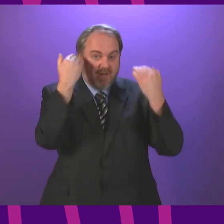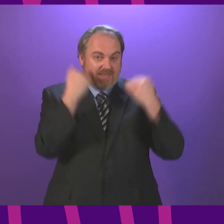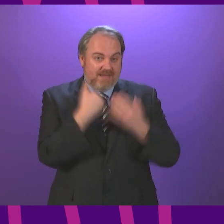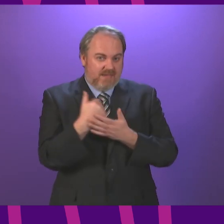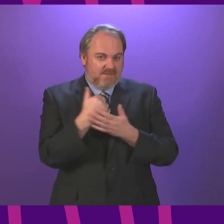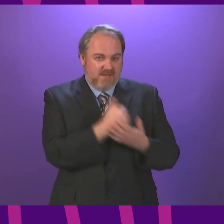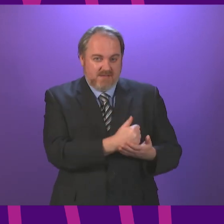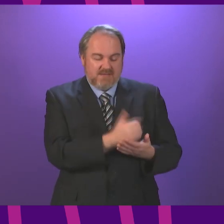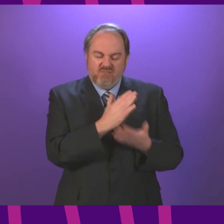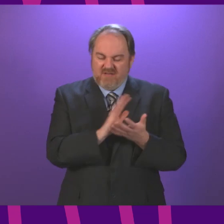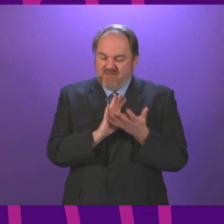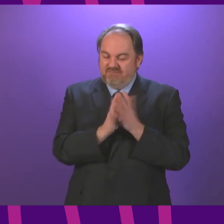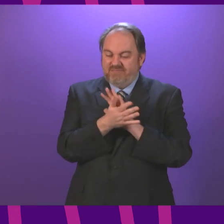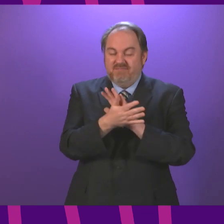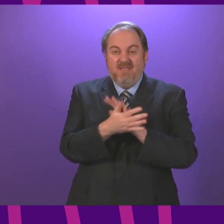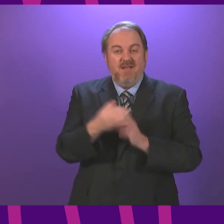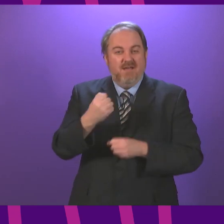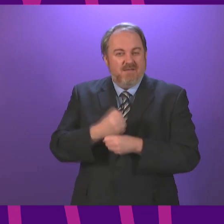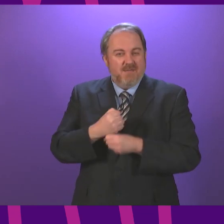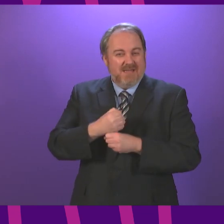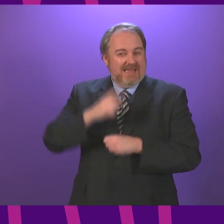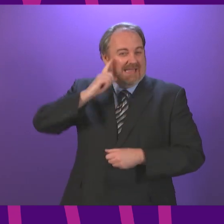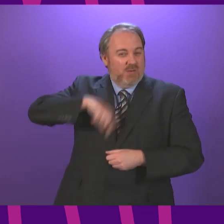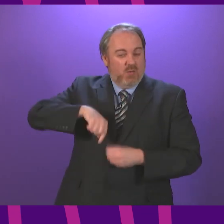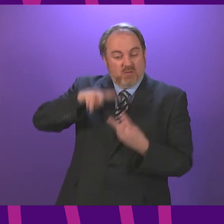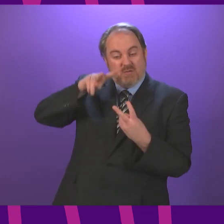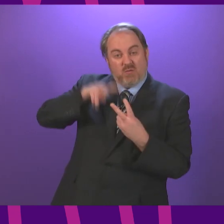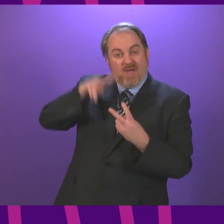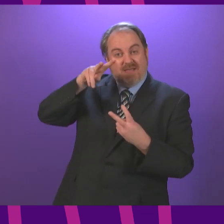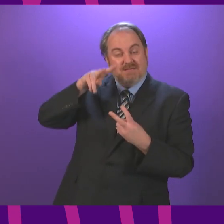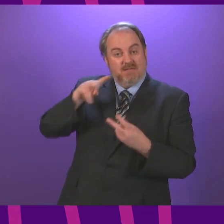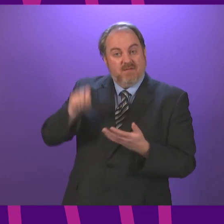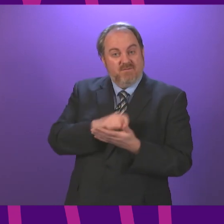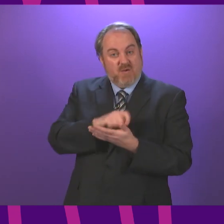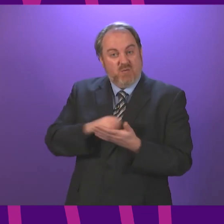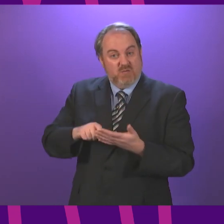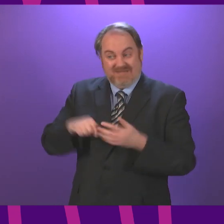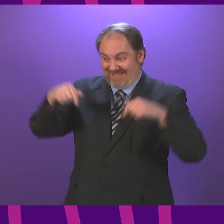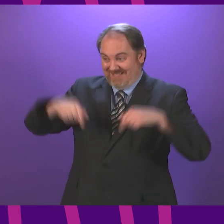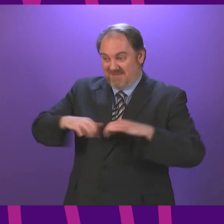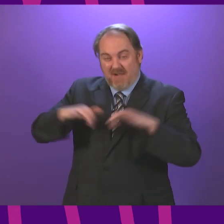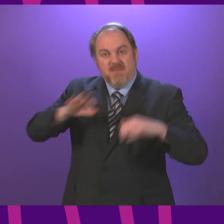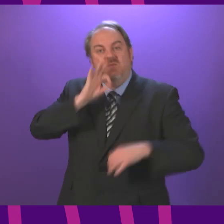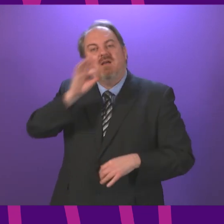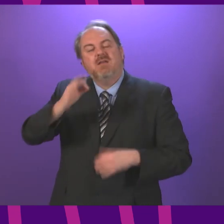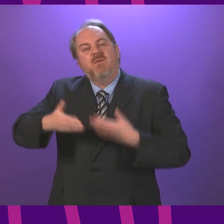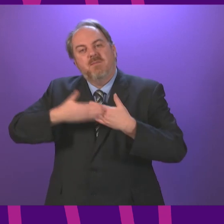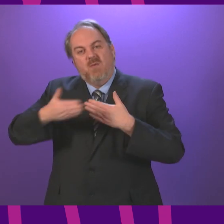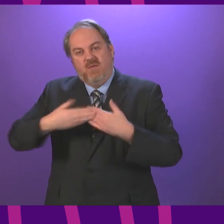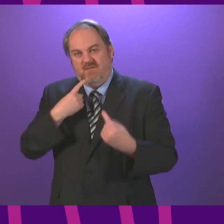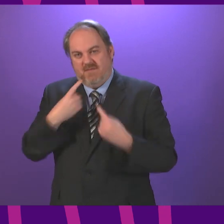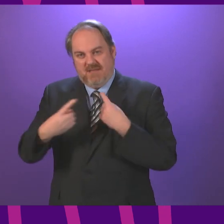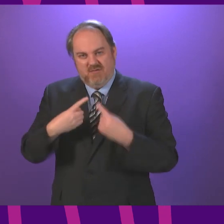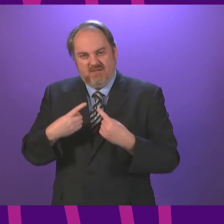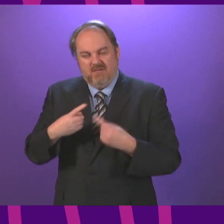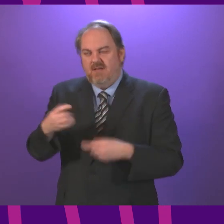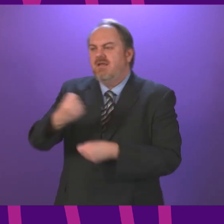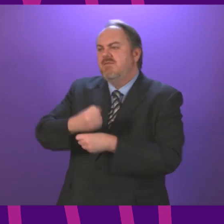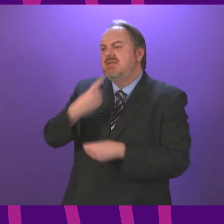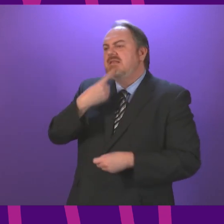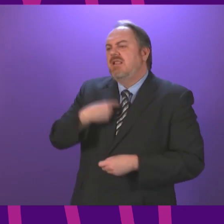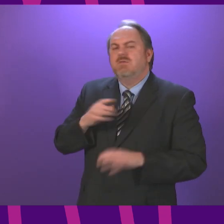And undermined by the government ignoring two votes of this parliament calling for all the legal advice to be published. The government keeps telling